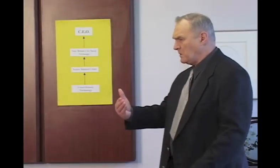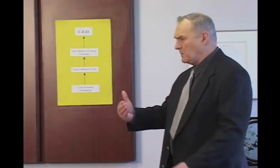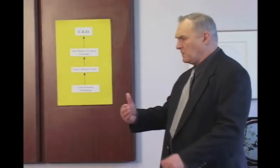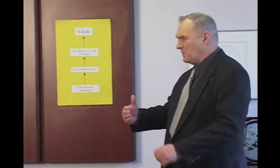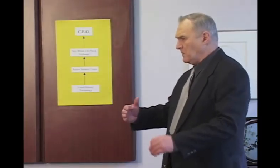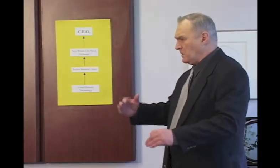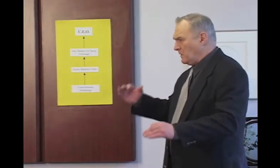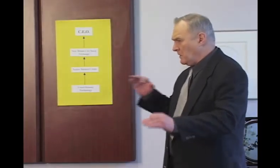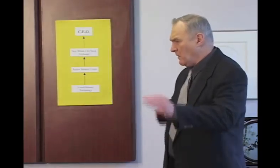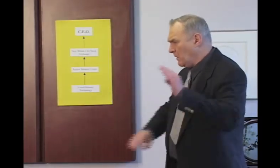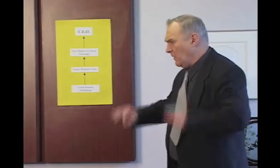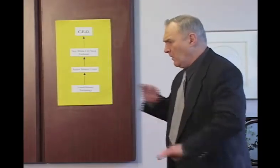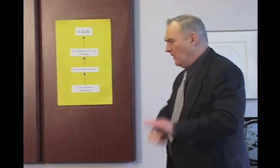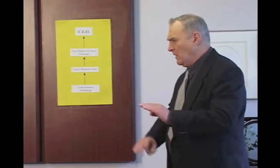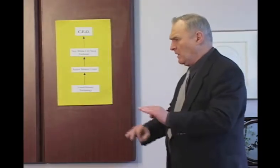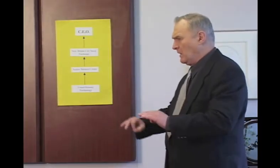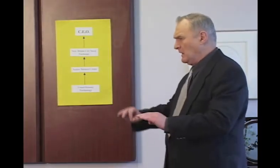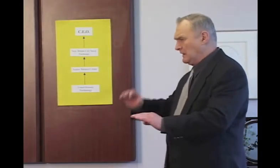You've all done a good job.